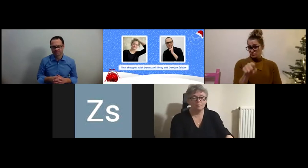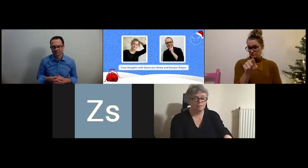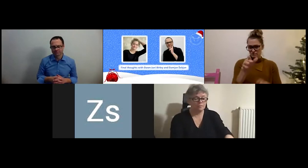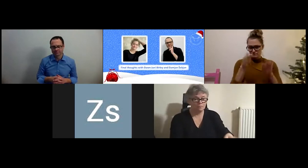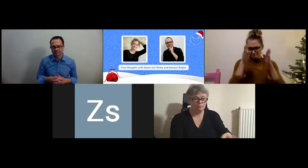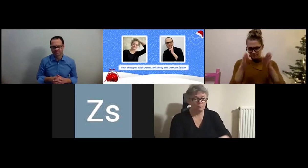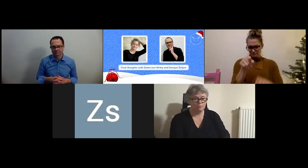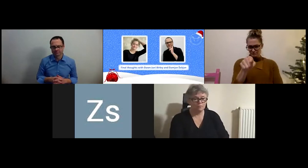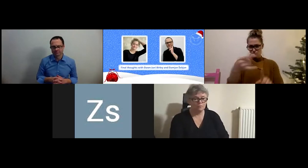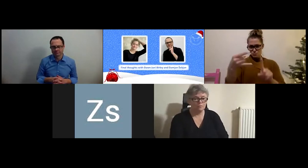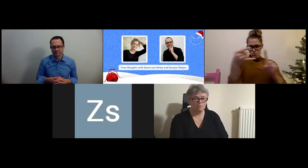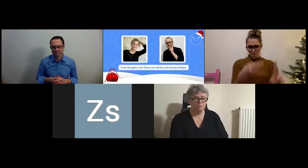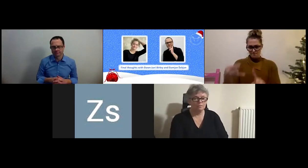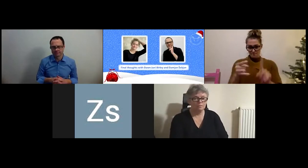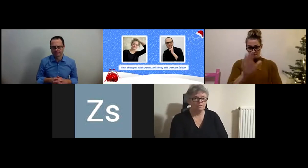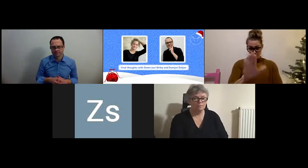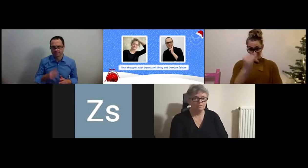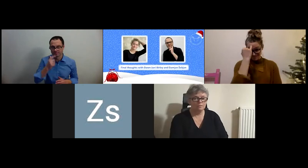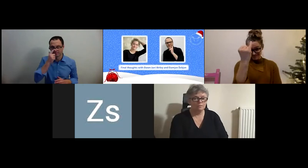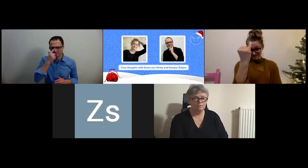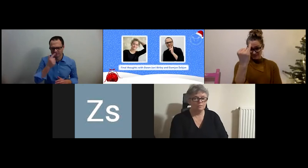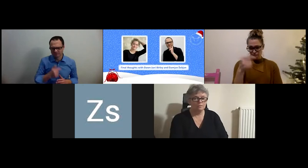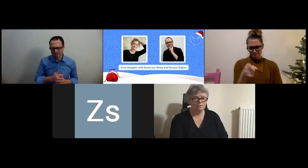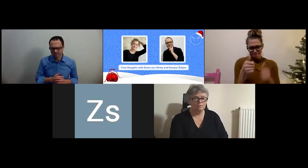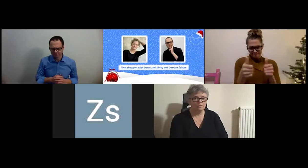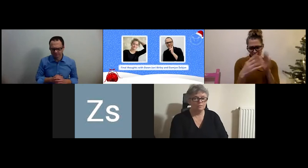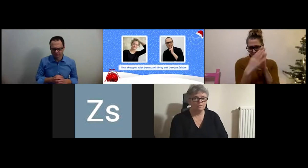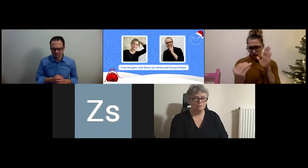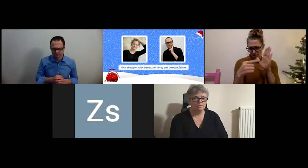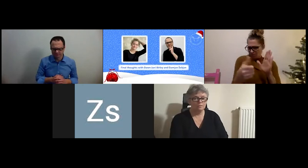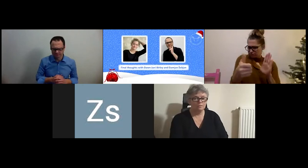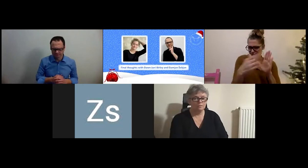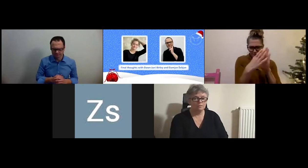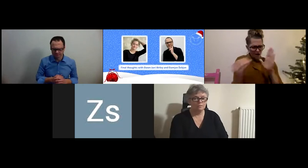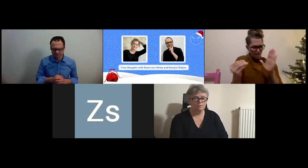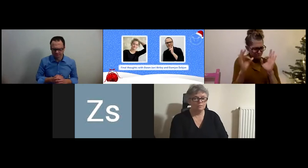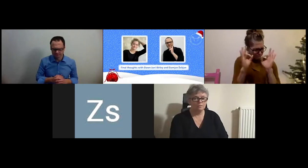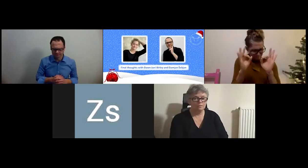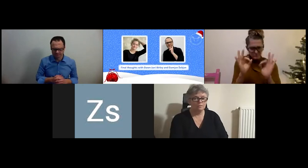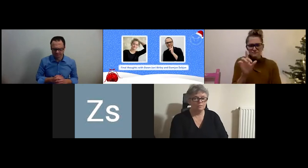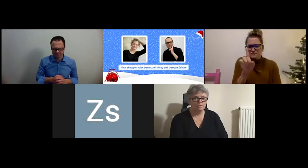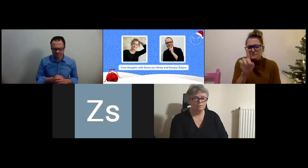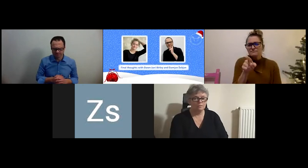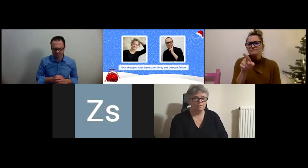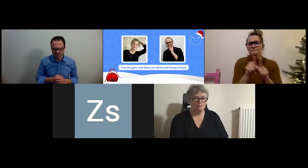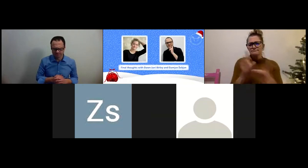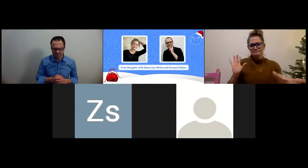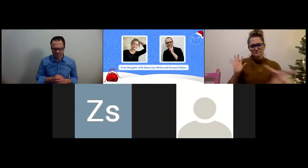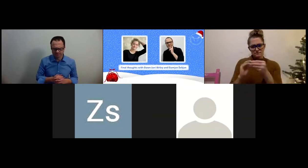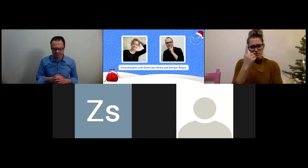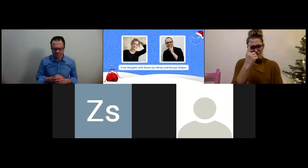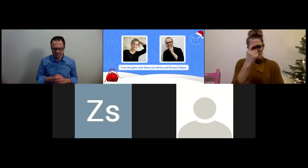and put up the pressure, help them put more pressure on the national governments.